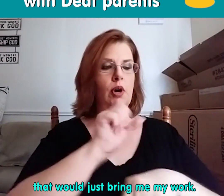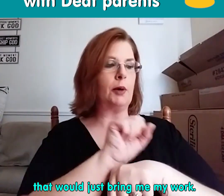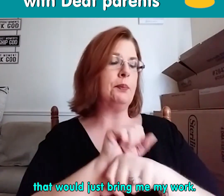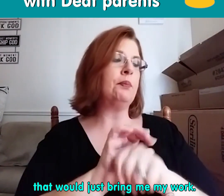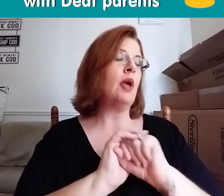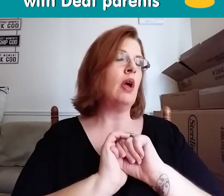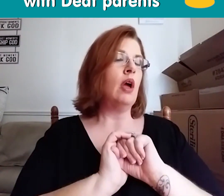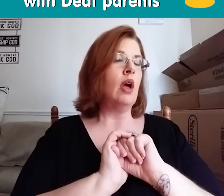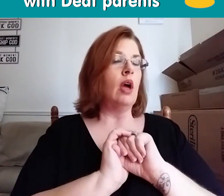work.